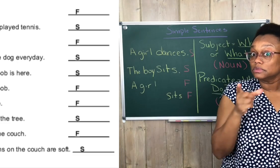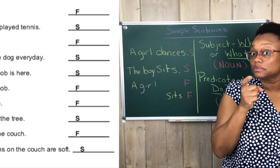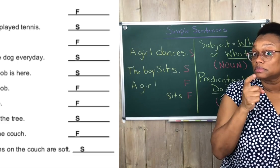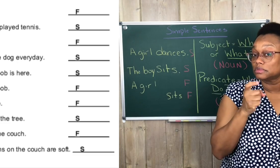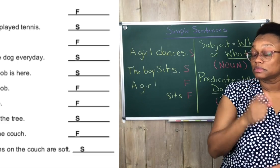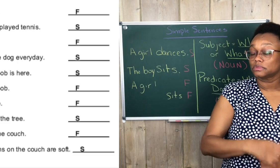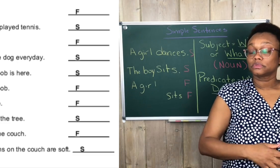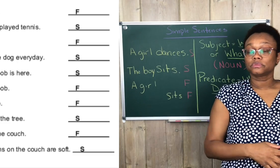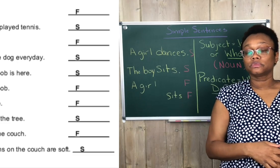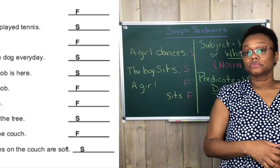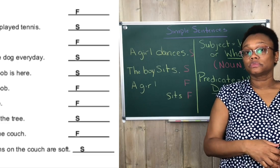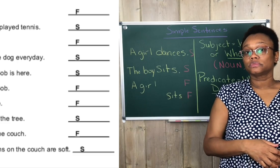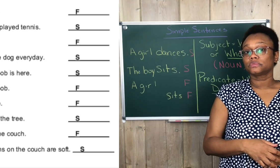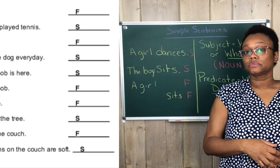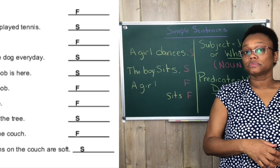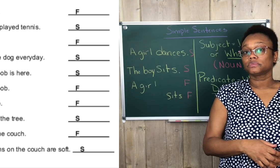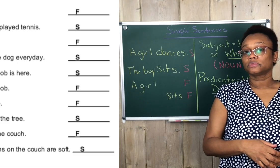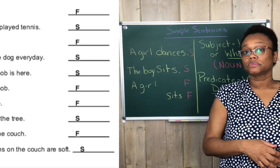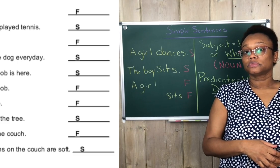Is that a sentence?